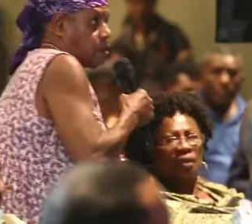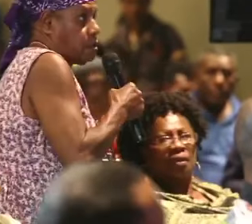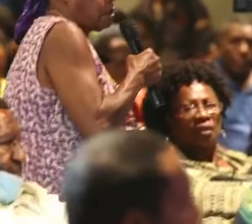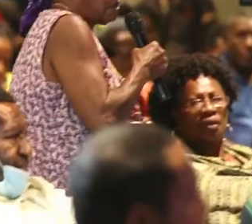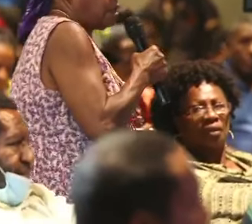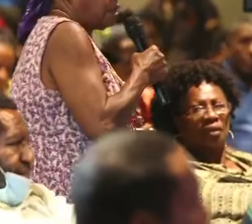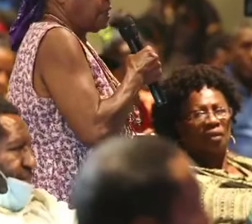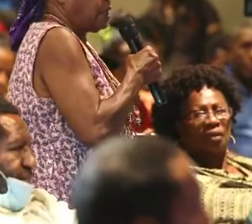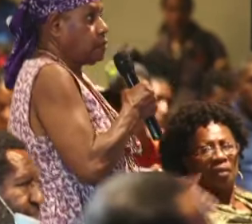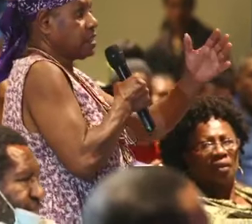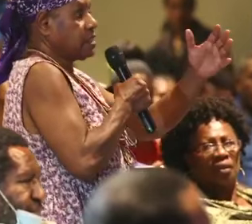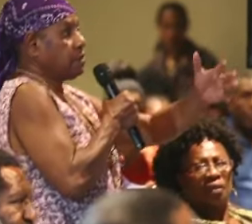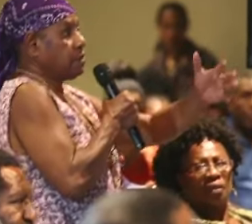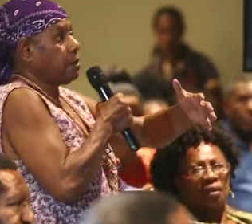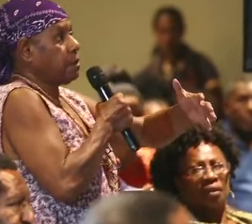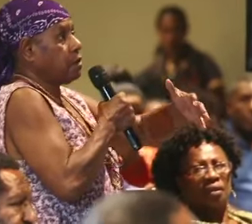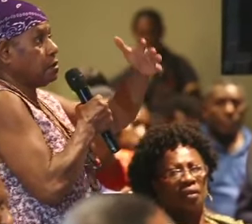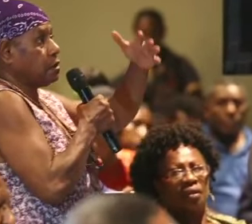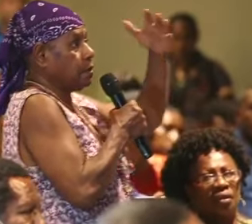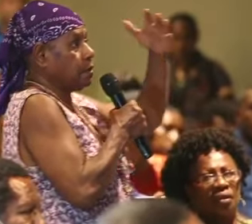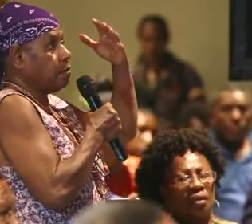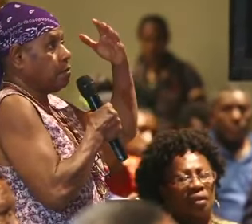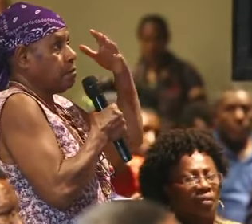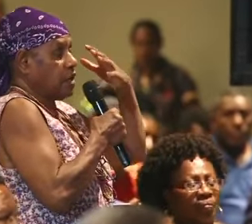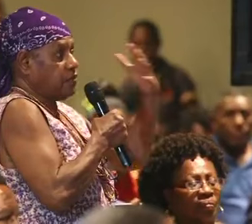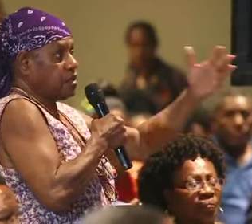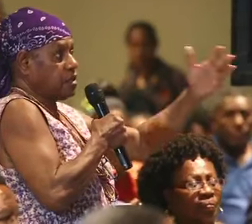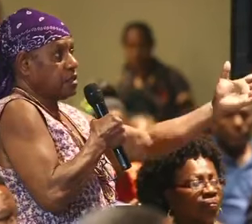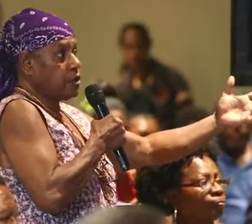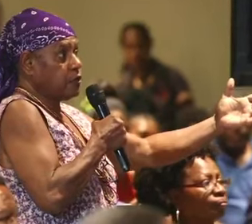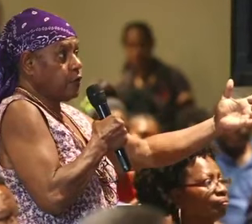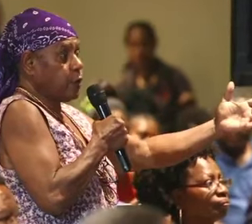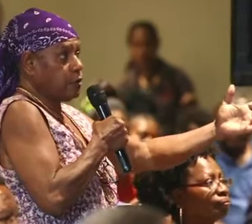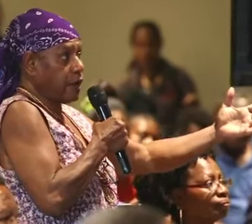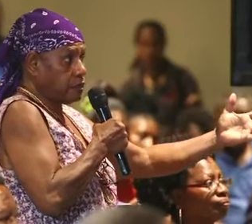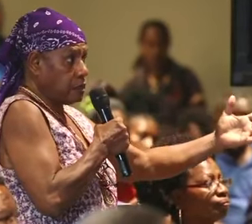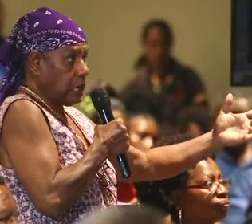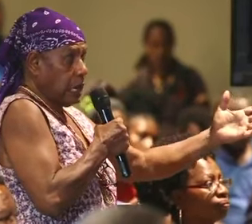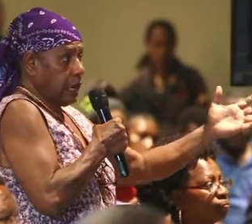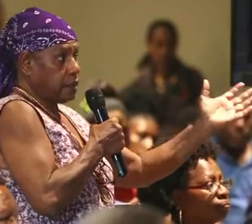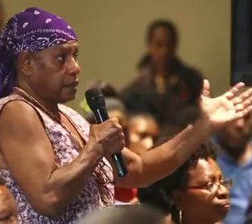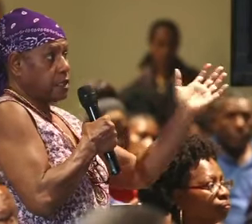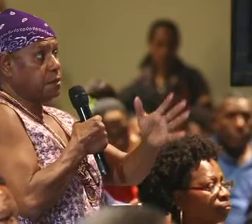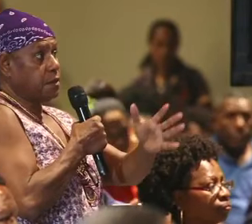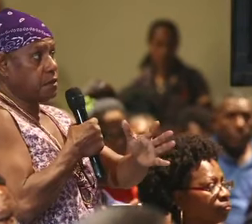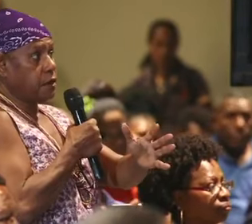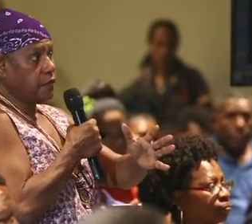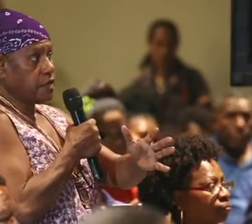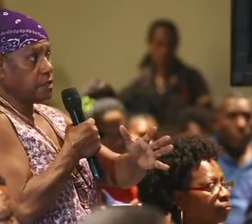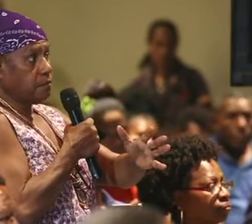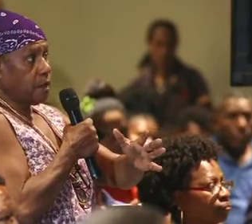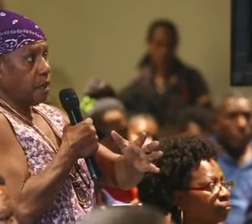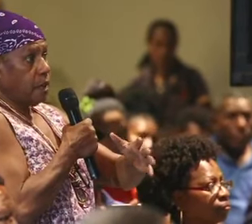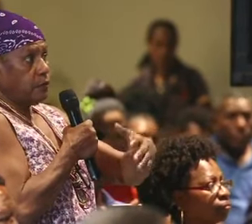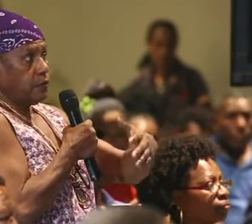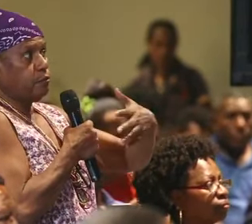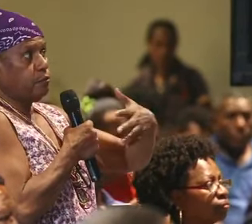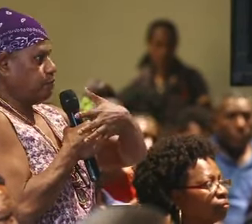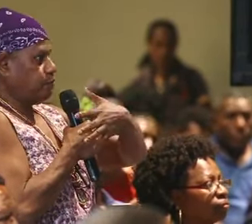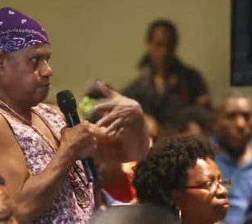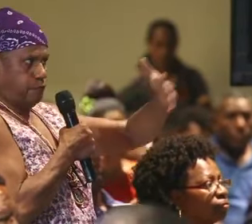constitution. Now, you said something about the advertisement going on for 1 month, and then it comes back to your office